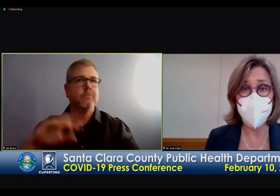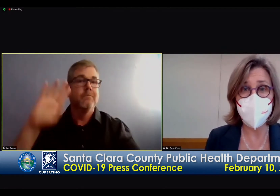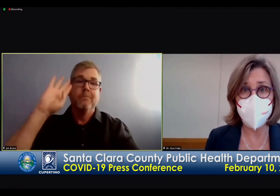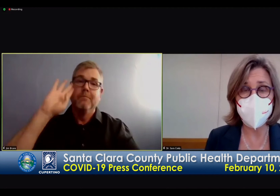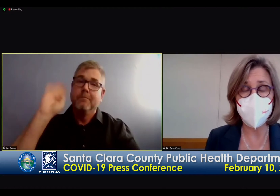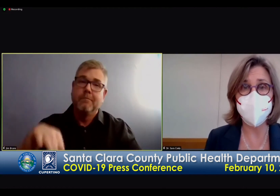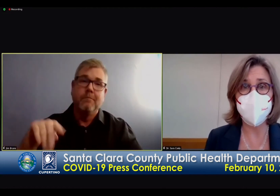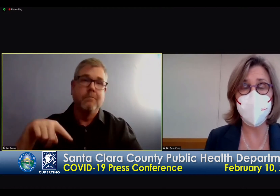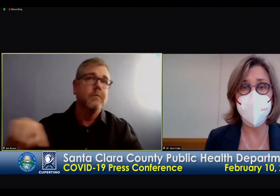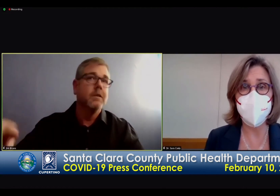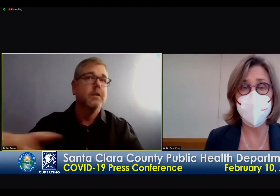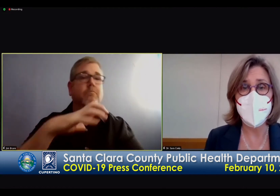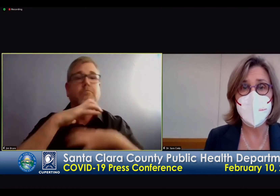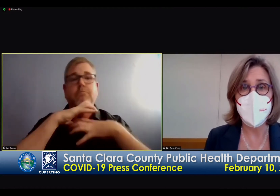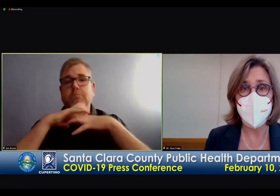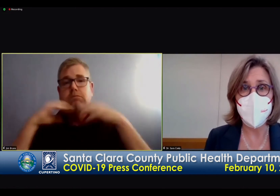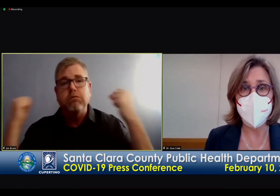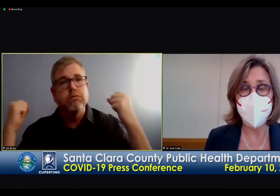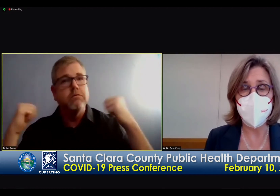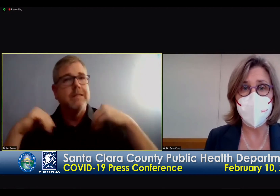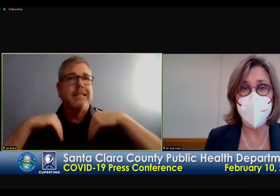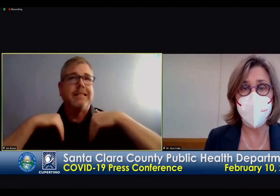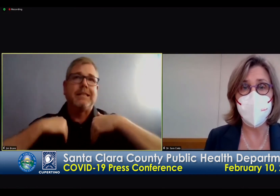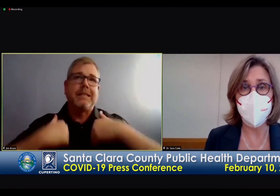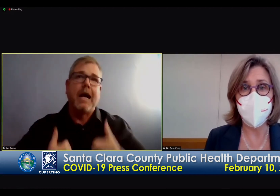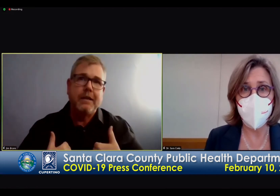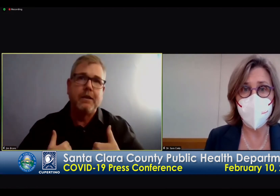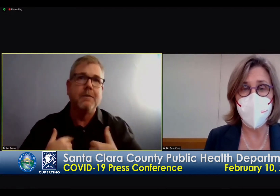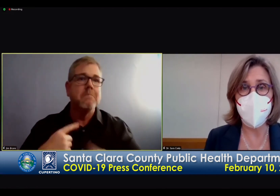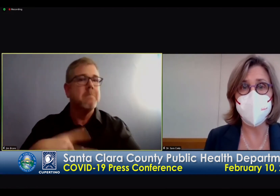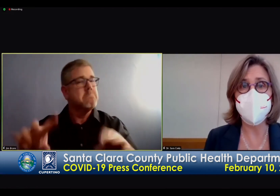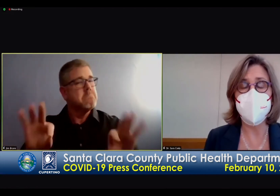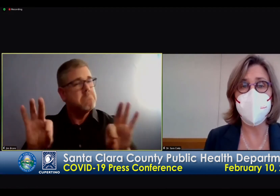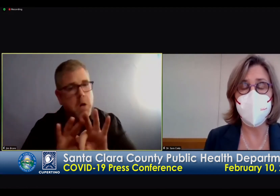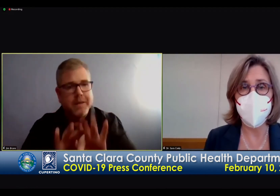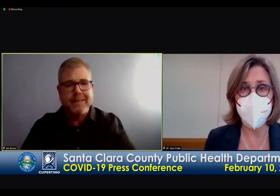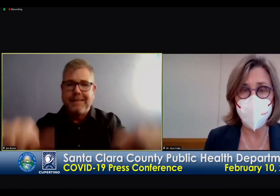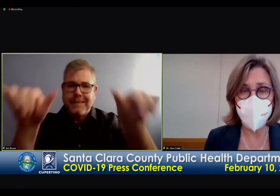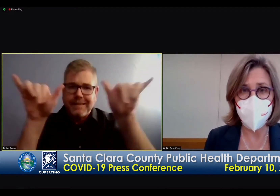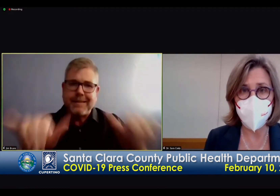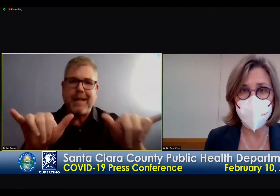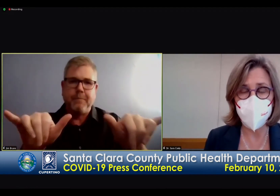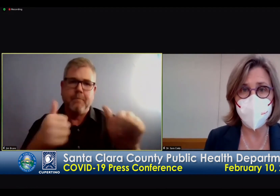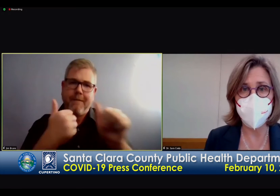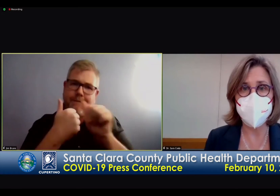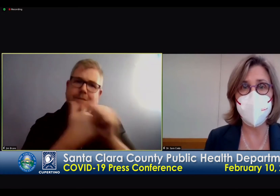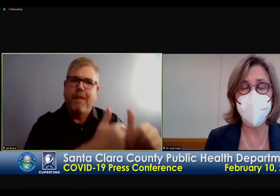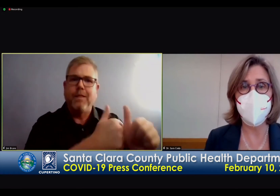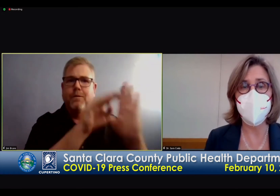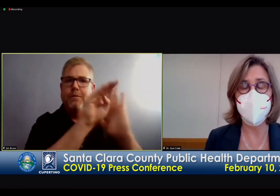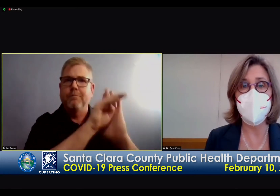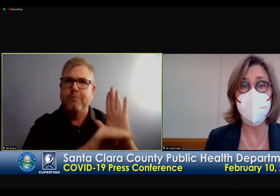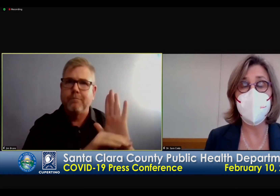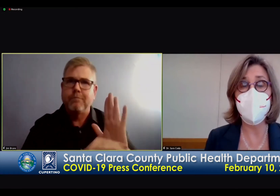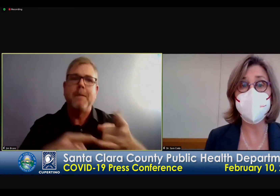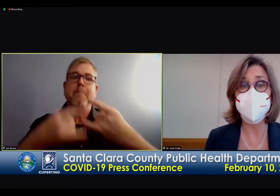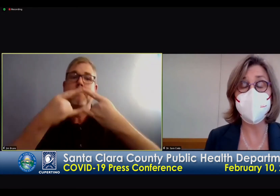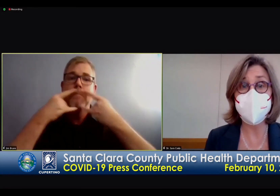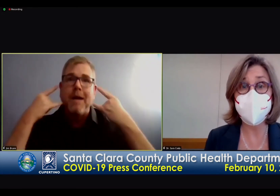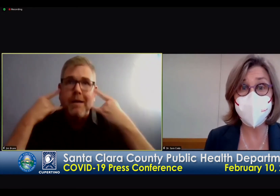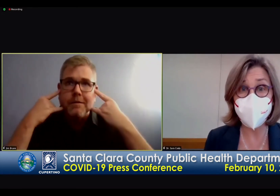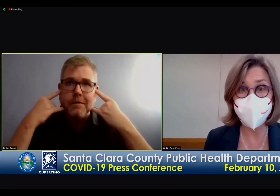these precautions and wear a mask and not gather indoors and wear a